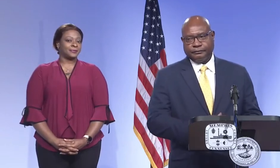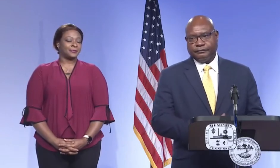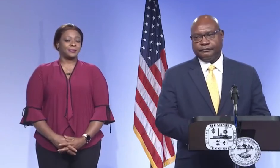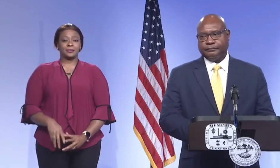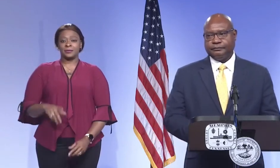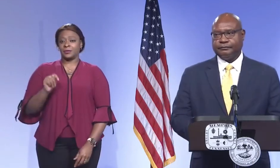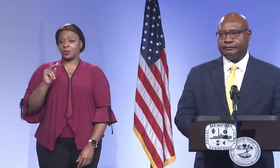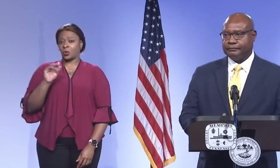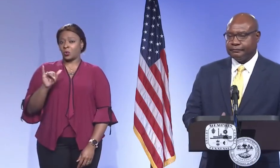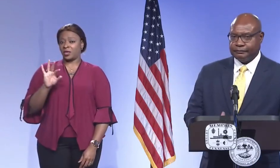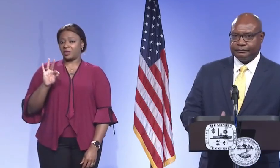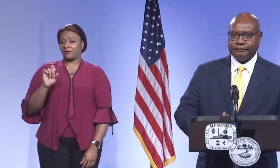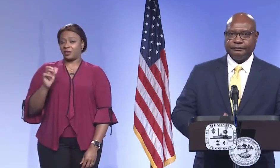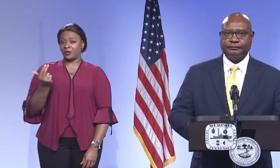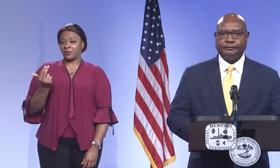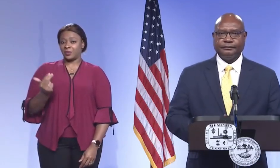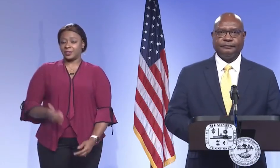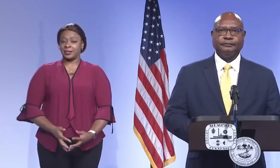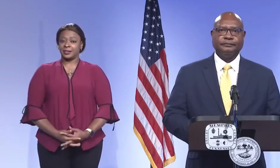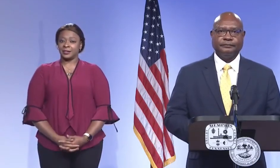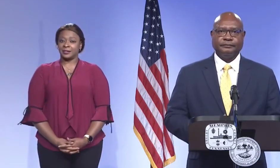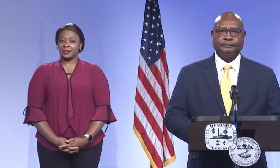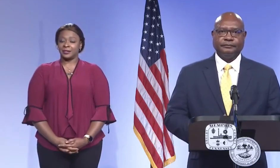Tony Sloan, Fox 13.